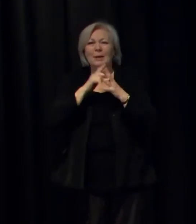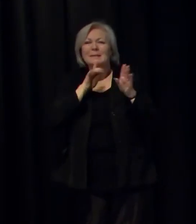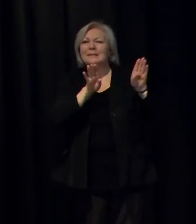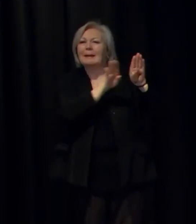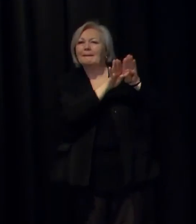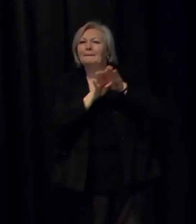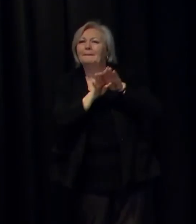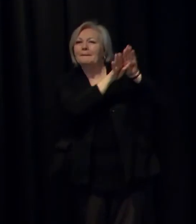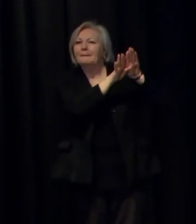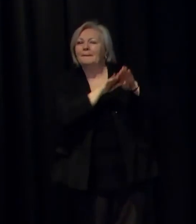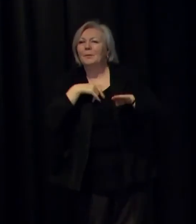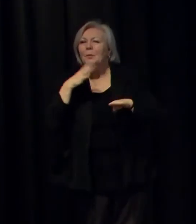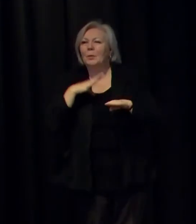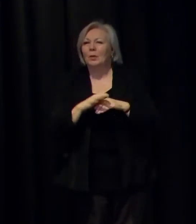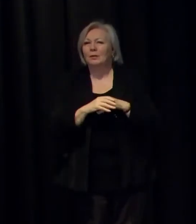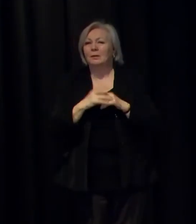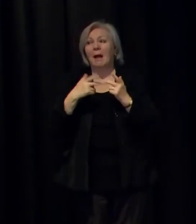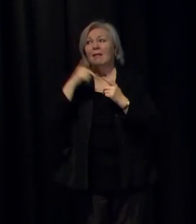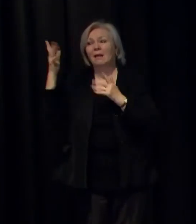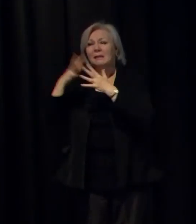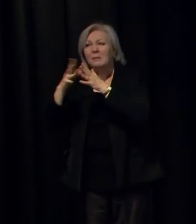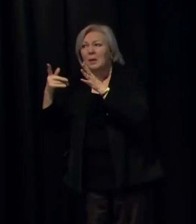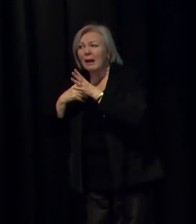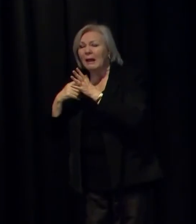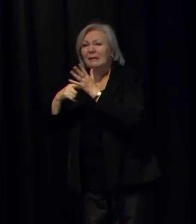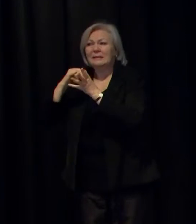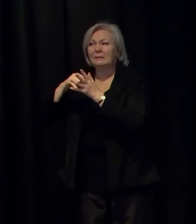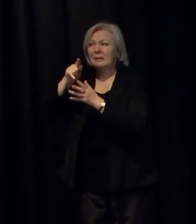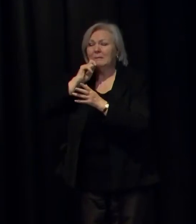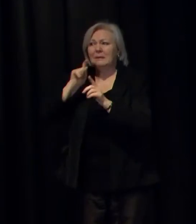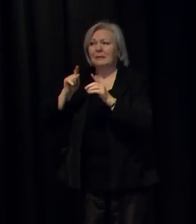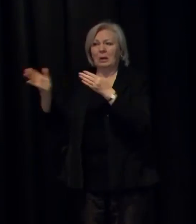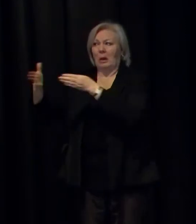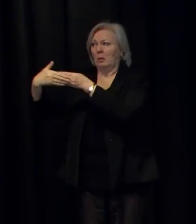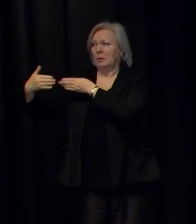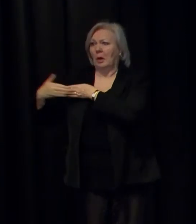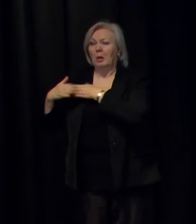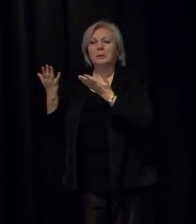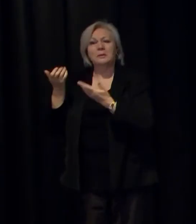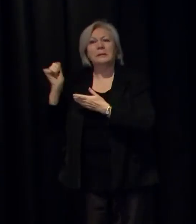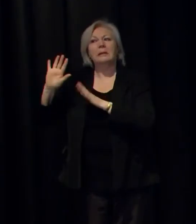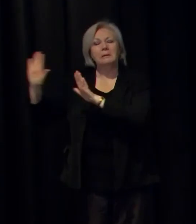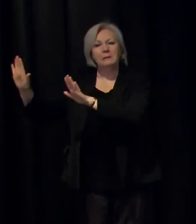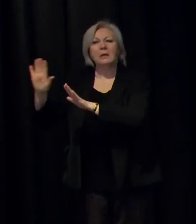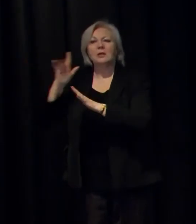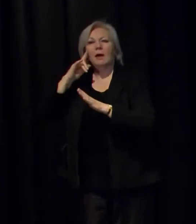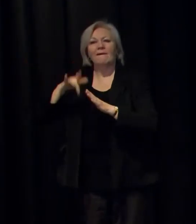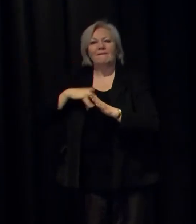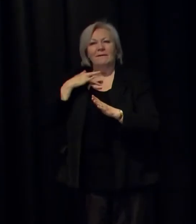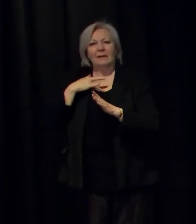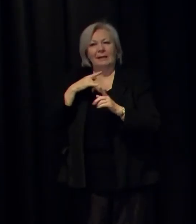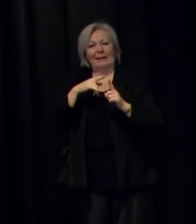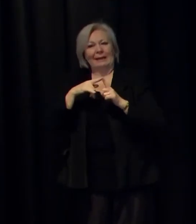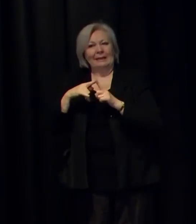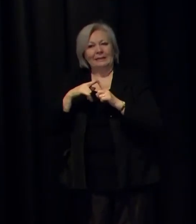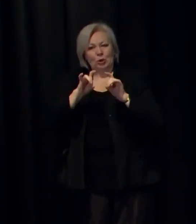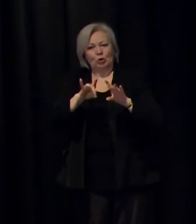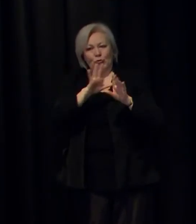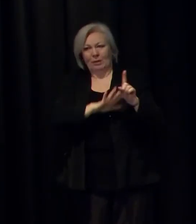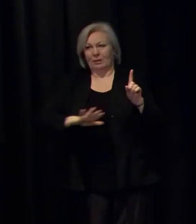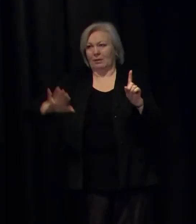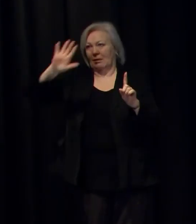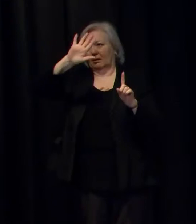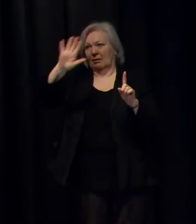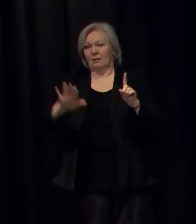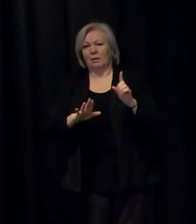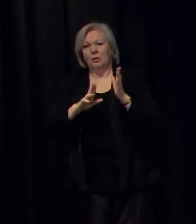not indicating that they're going to have their borders open. So I think you'll finish up with the East Coast, that is to say New South Wales